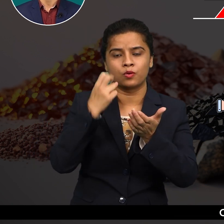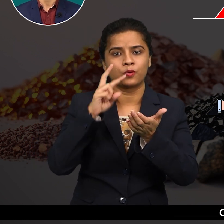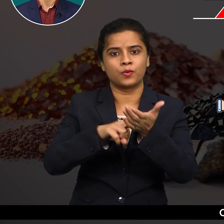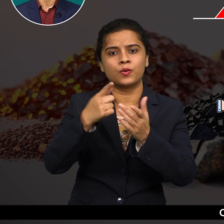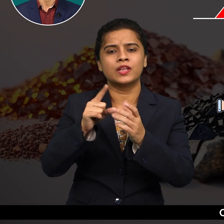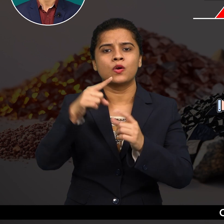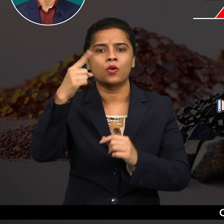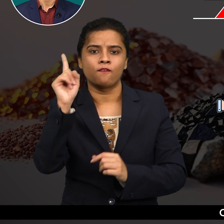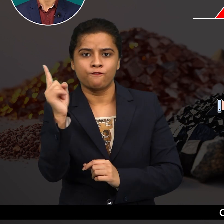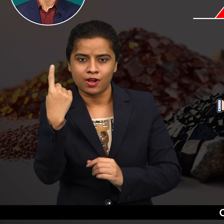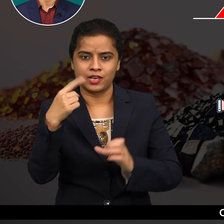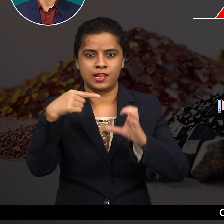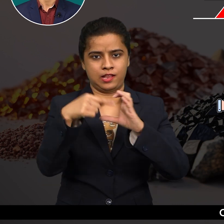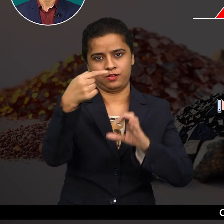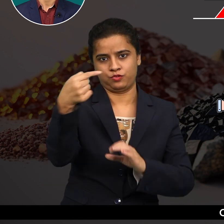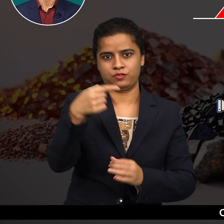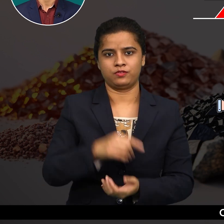electron.